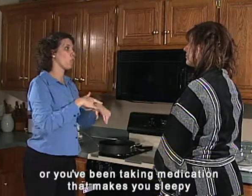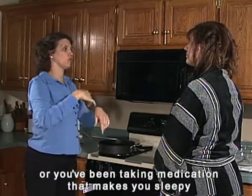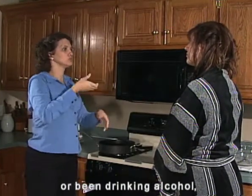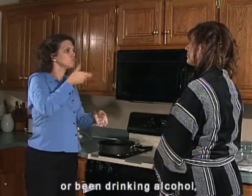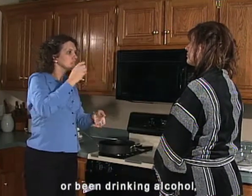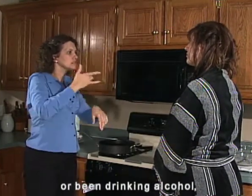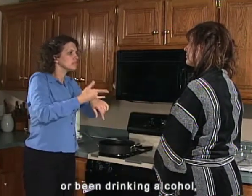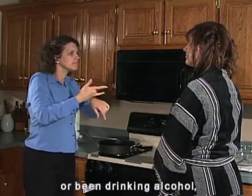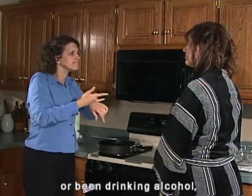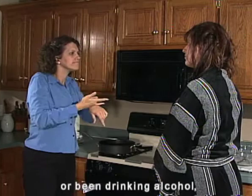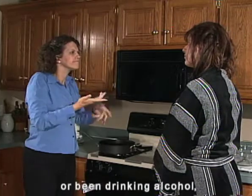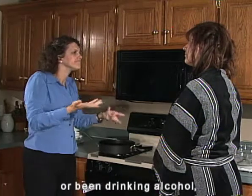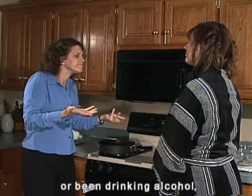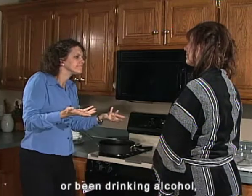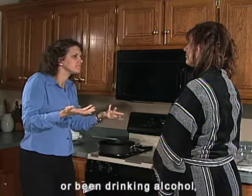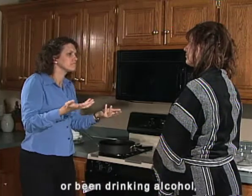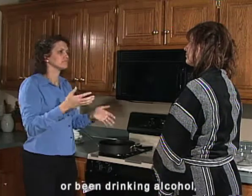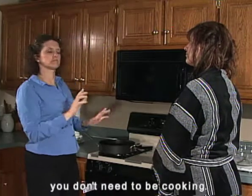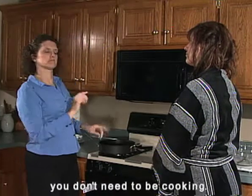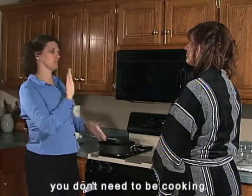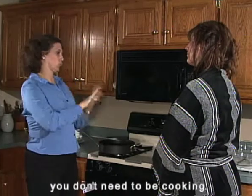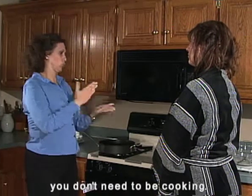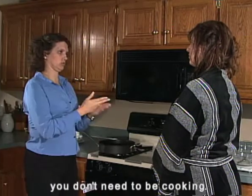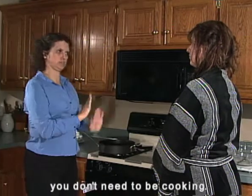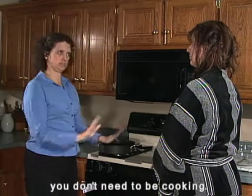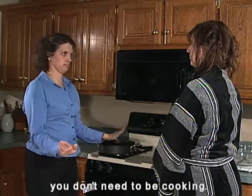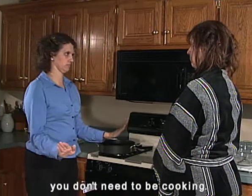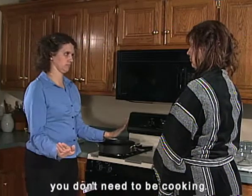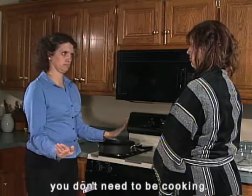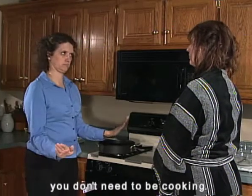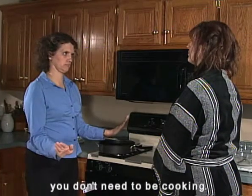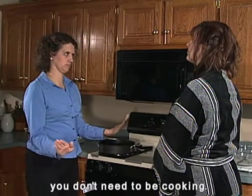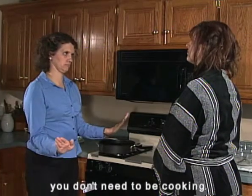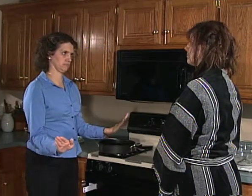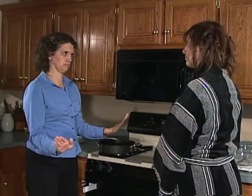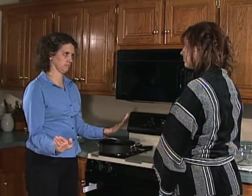sleepy or been drinking alcohol, you don't need to be cooking.